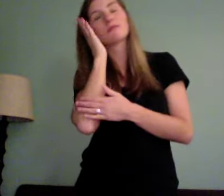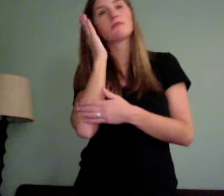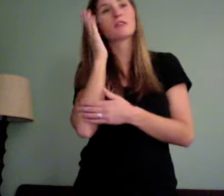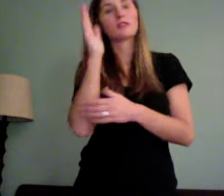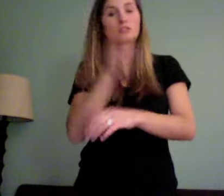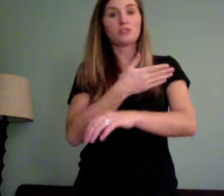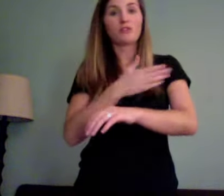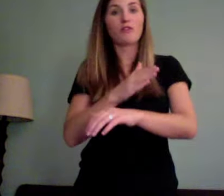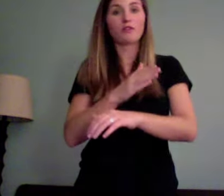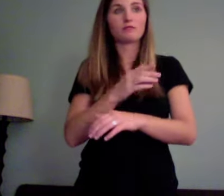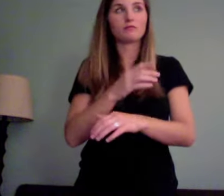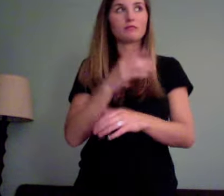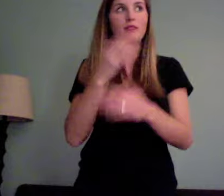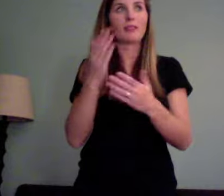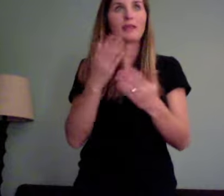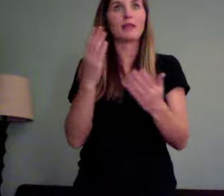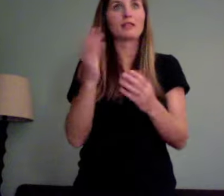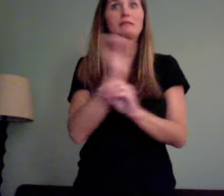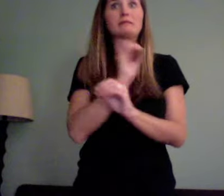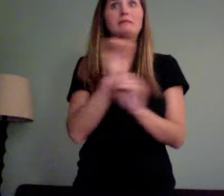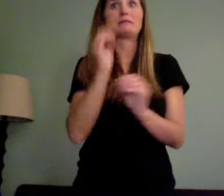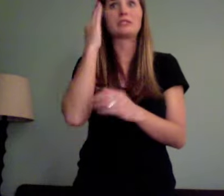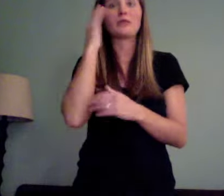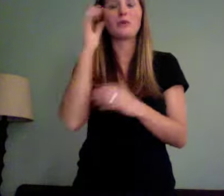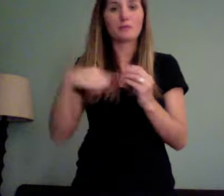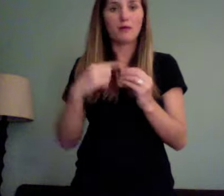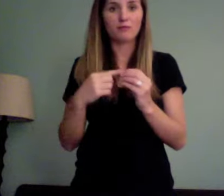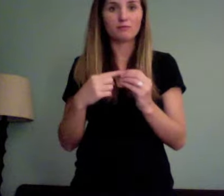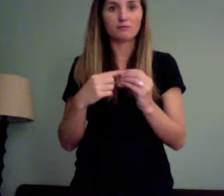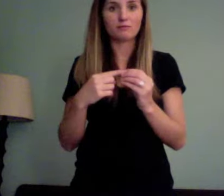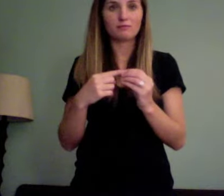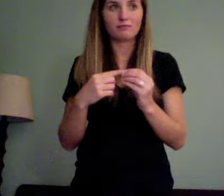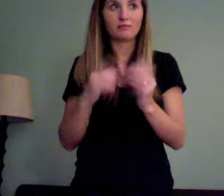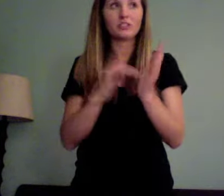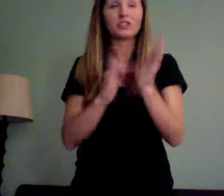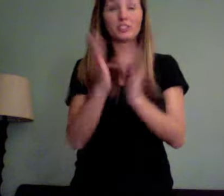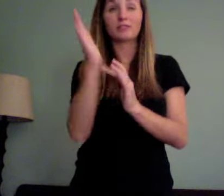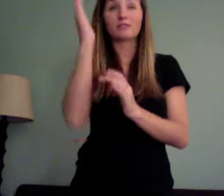think no one else knows about. I want you to know Jesus knows it. And the message